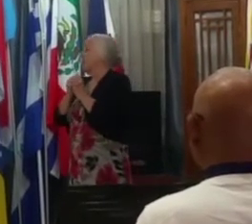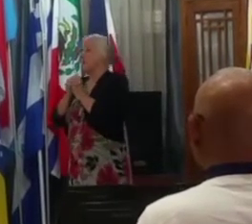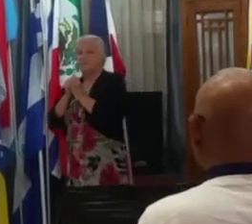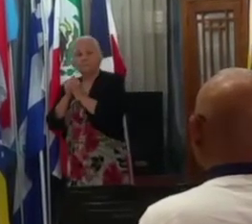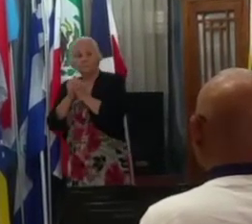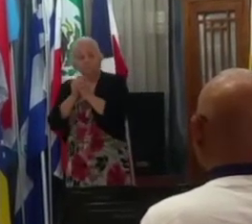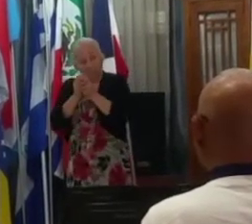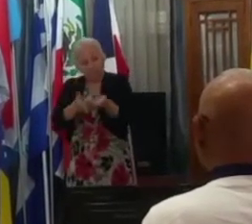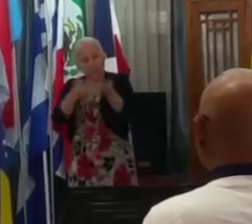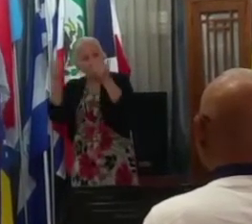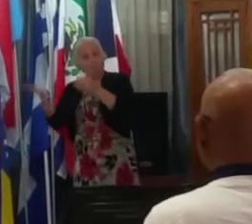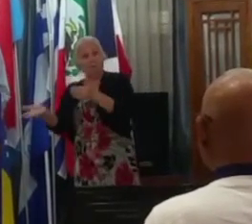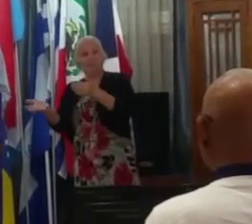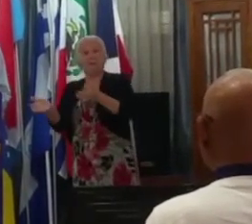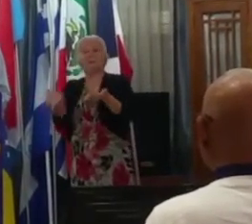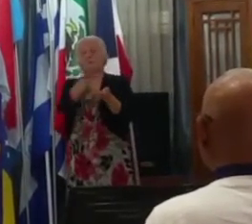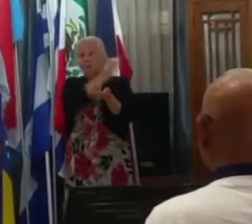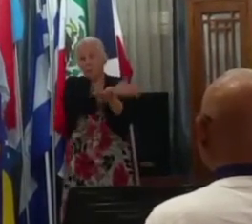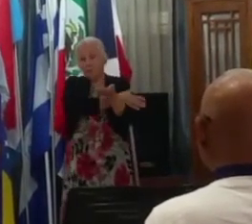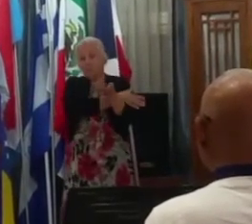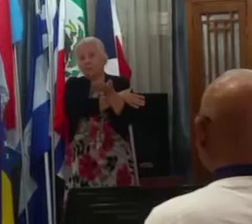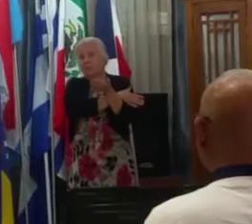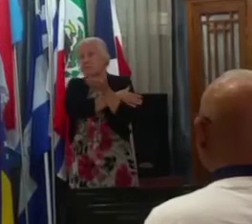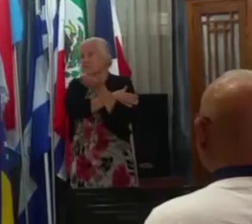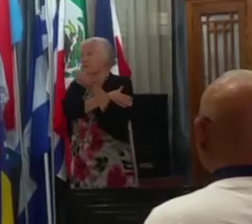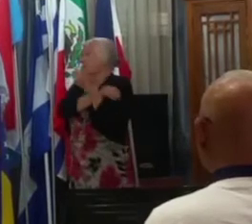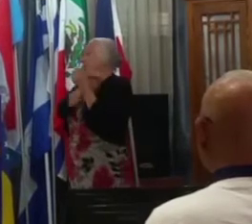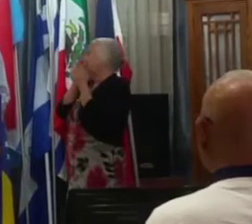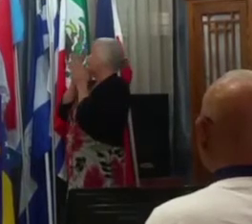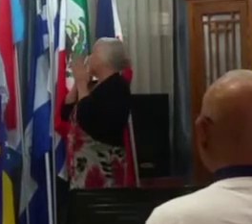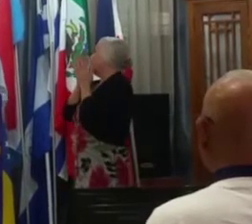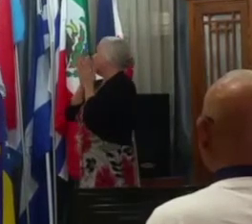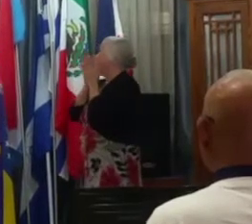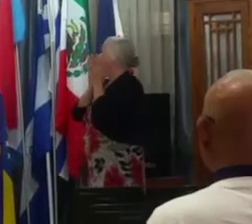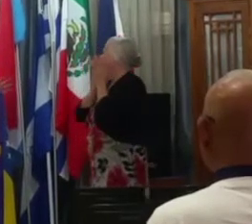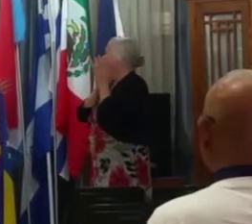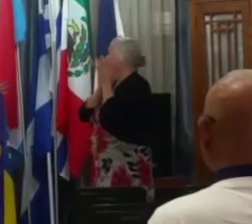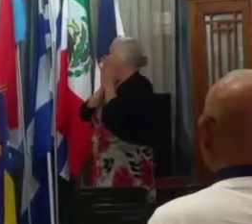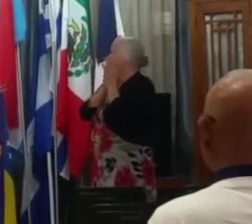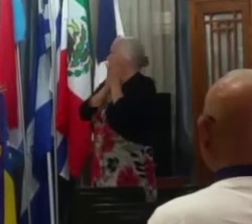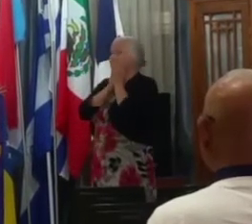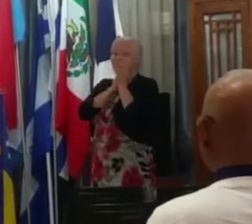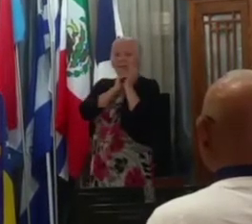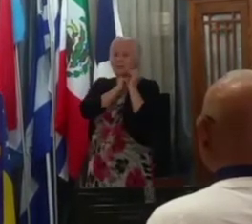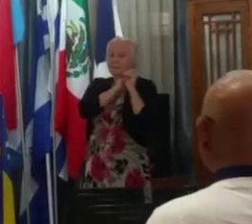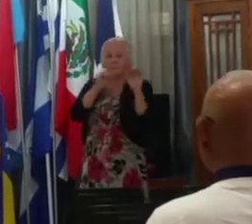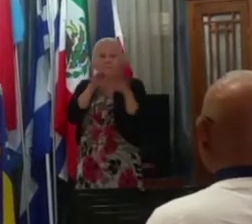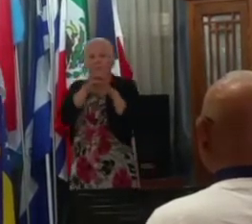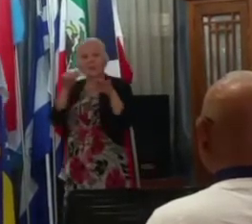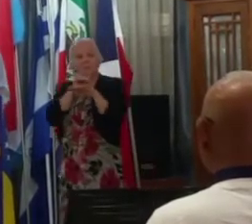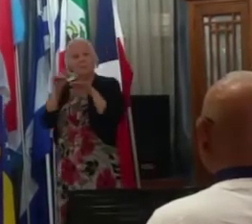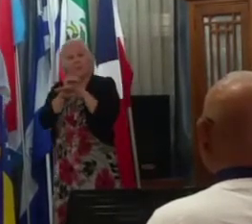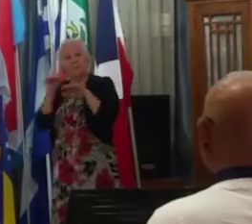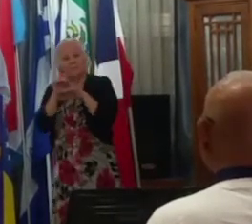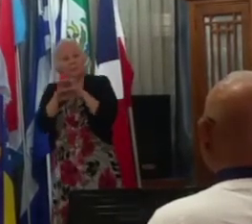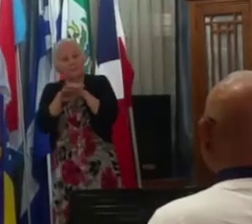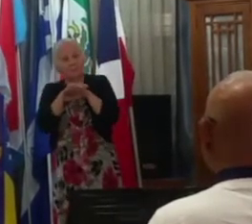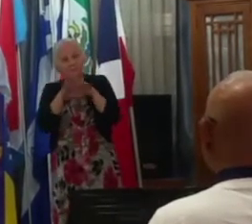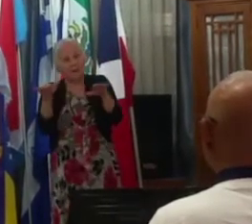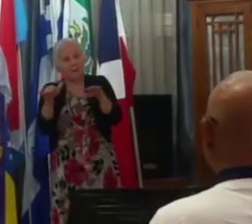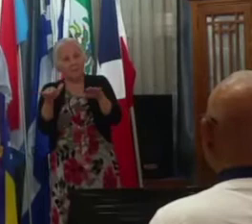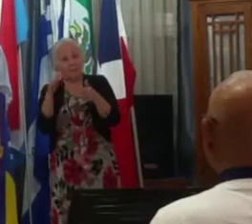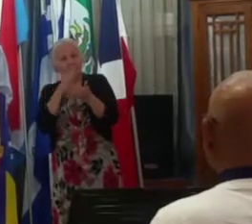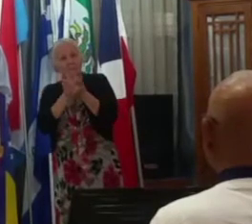a couple months before. Porque había cogido vacaciones unos cuantos meses anterior. And I thought this is too soon to be asking for time off again. Esto es